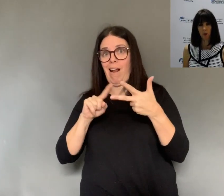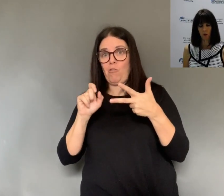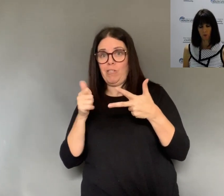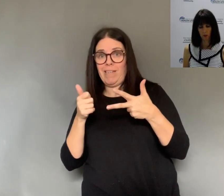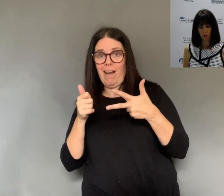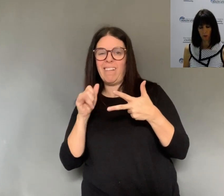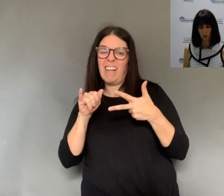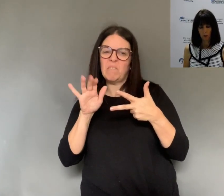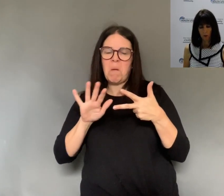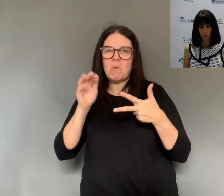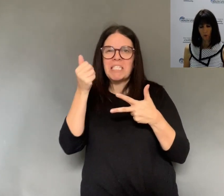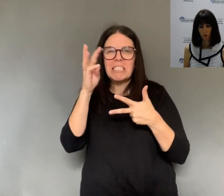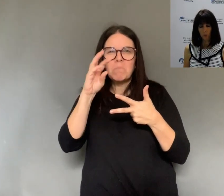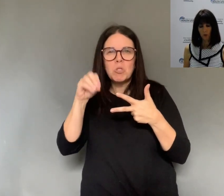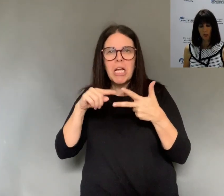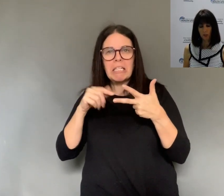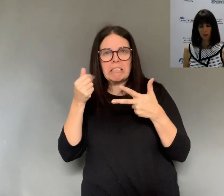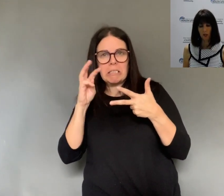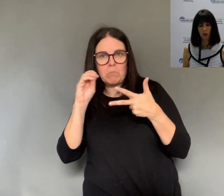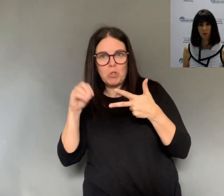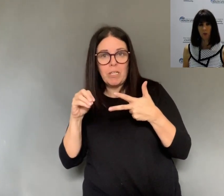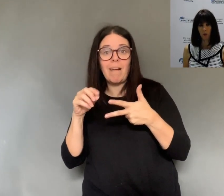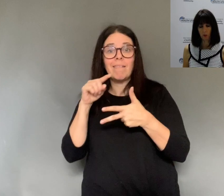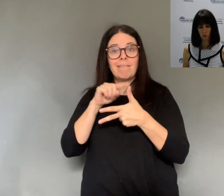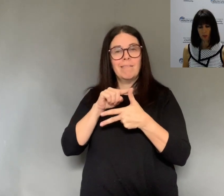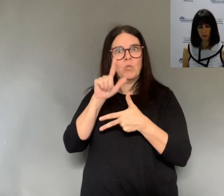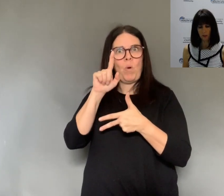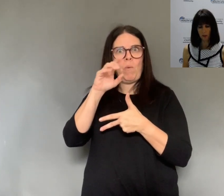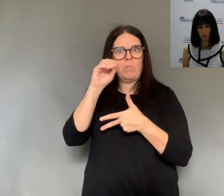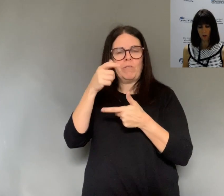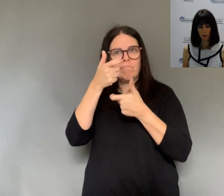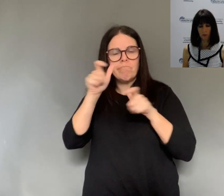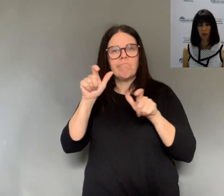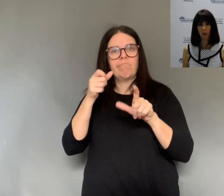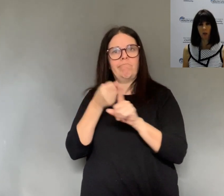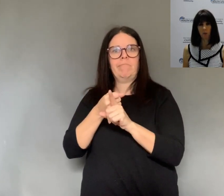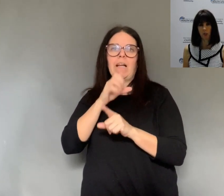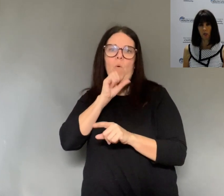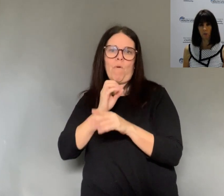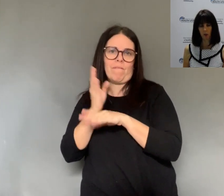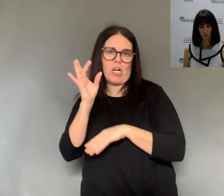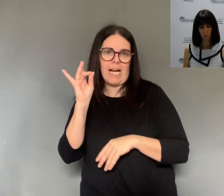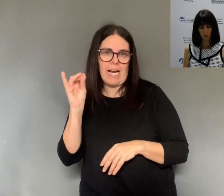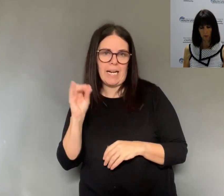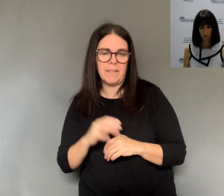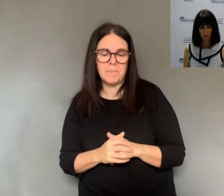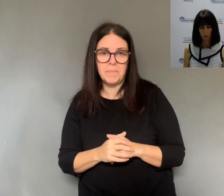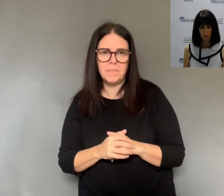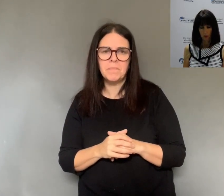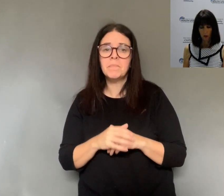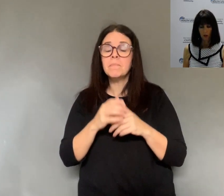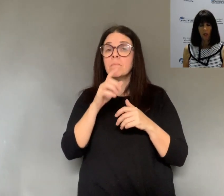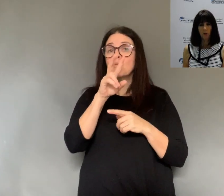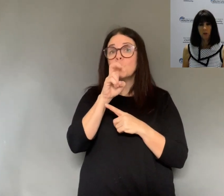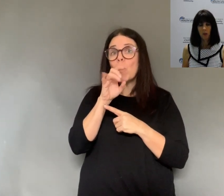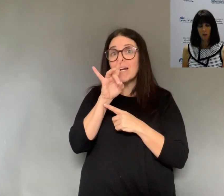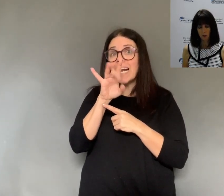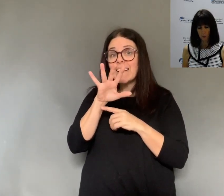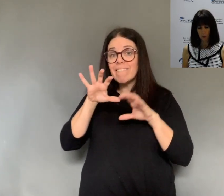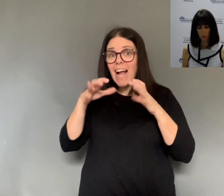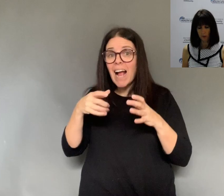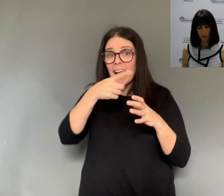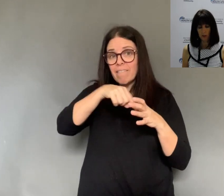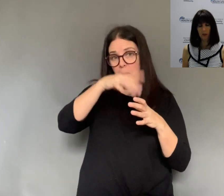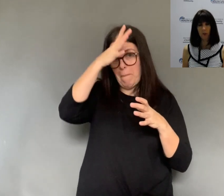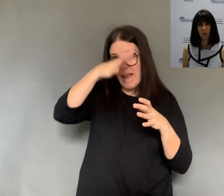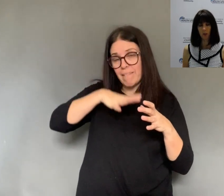to COVID. 44 deaths have occurred among residents in long-term care and retirement homes. Our health unit is